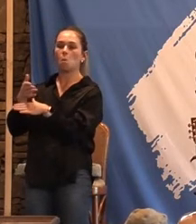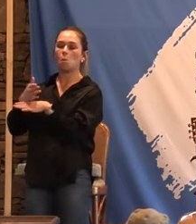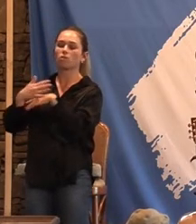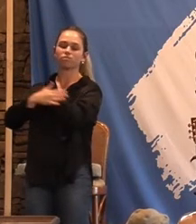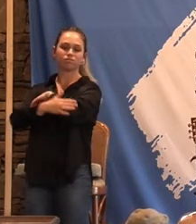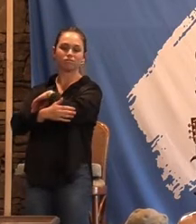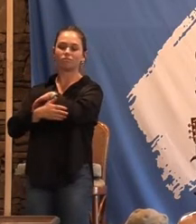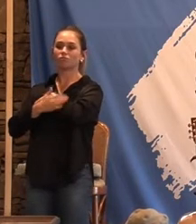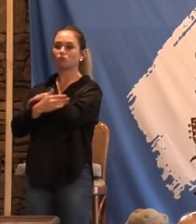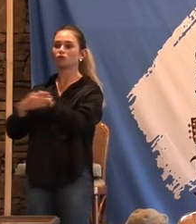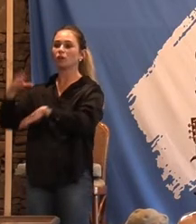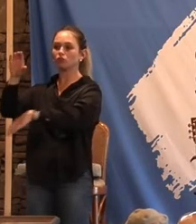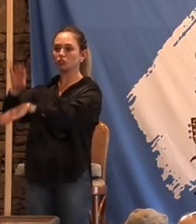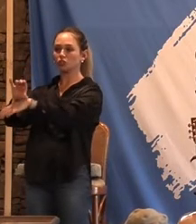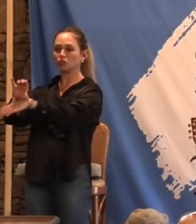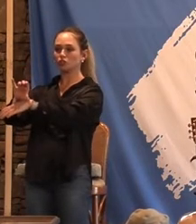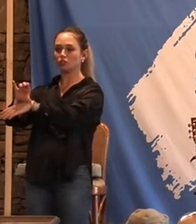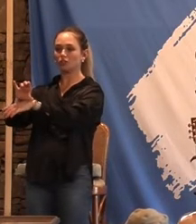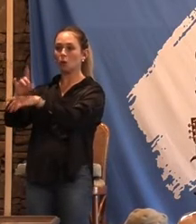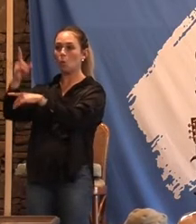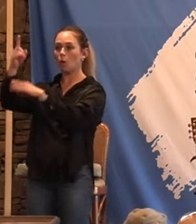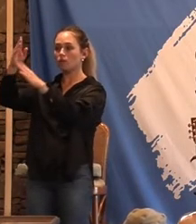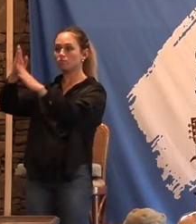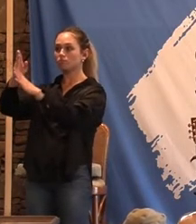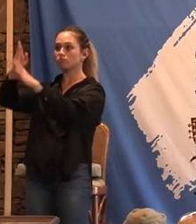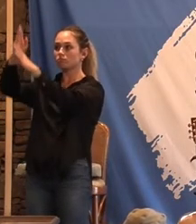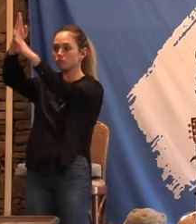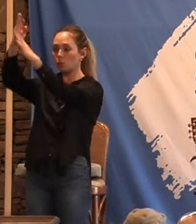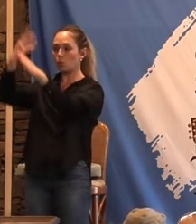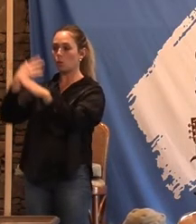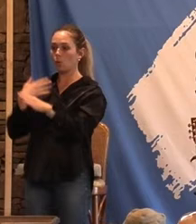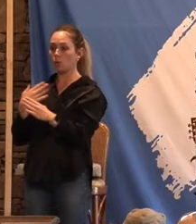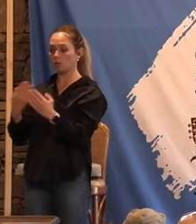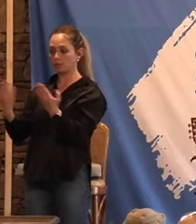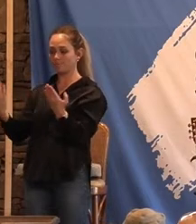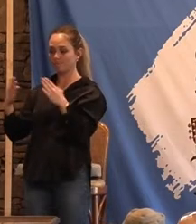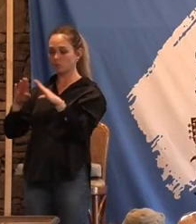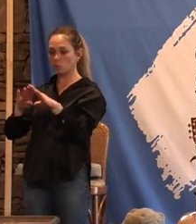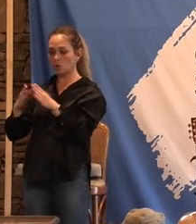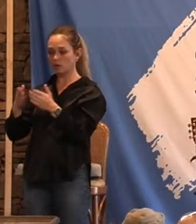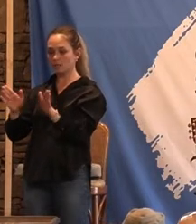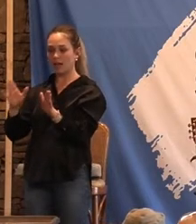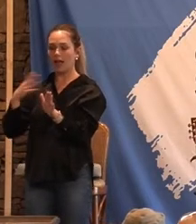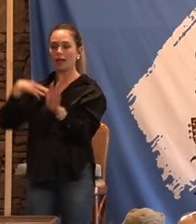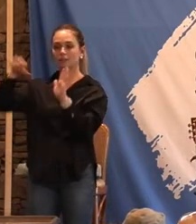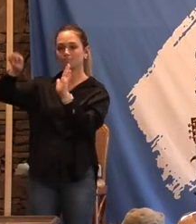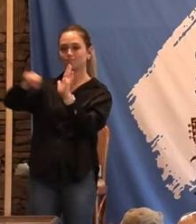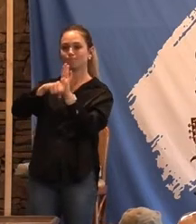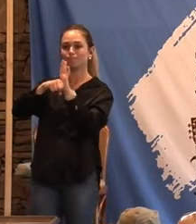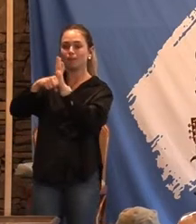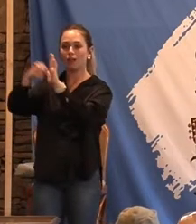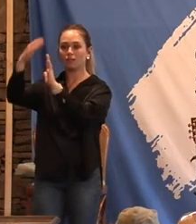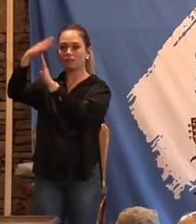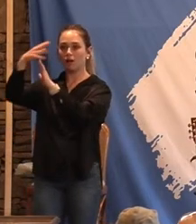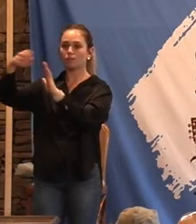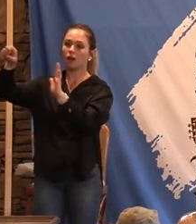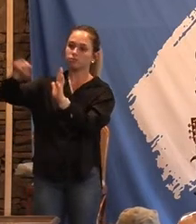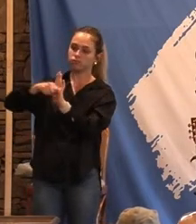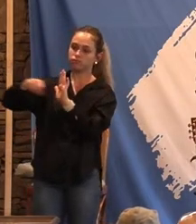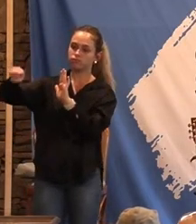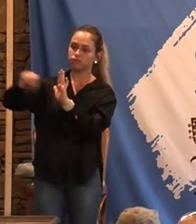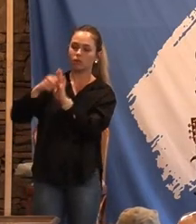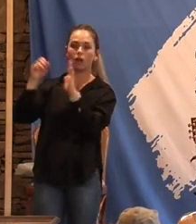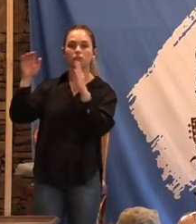church with a steeple on one end with entry doors at the bottom and a bell up top that they rang on Sunday